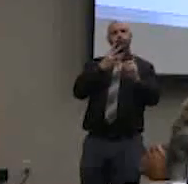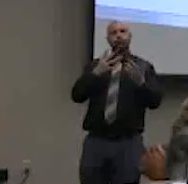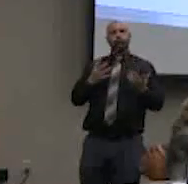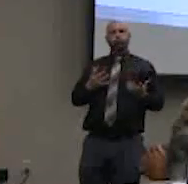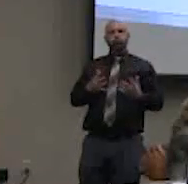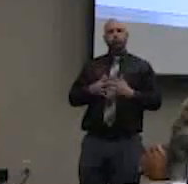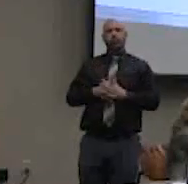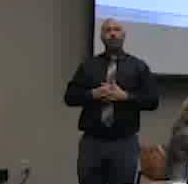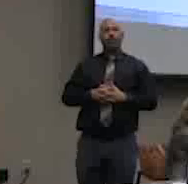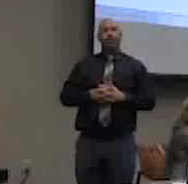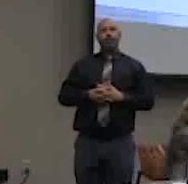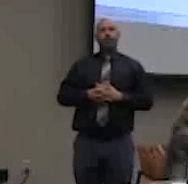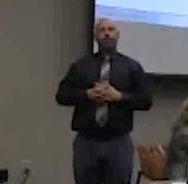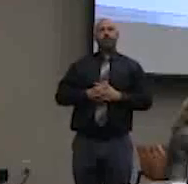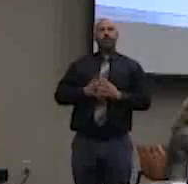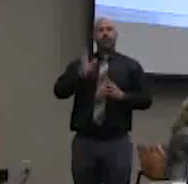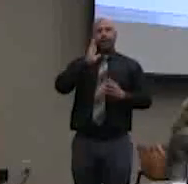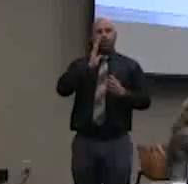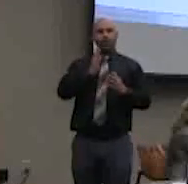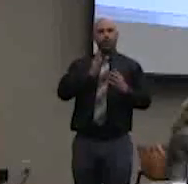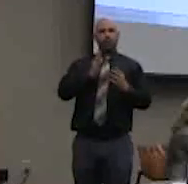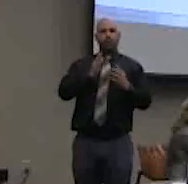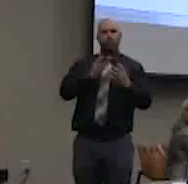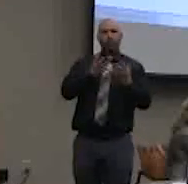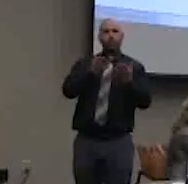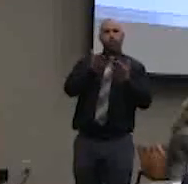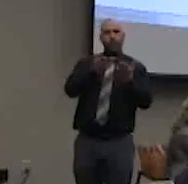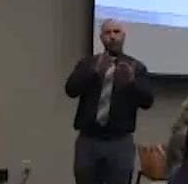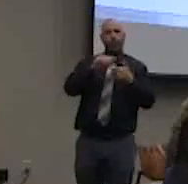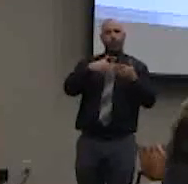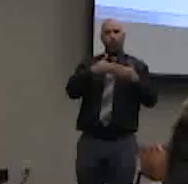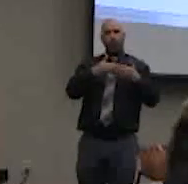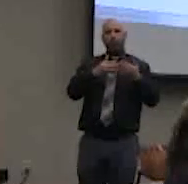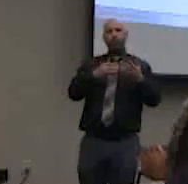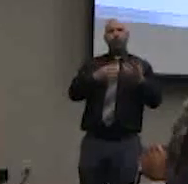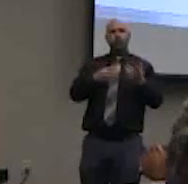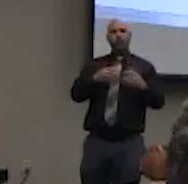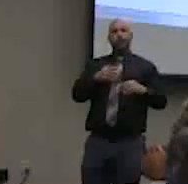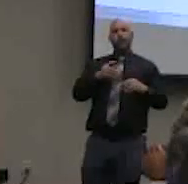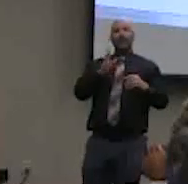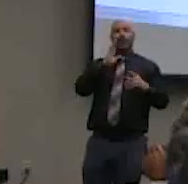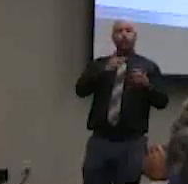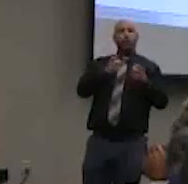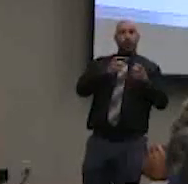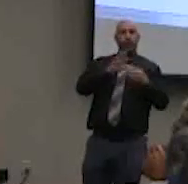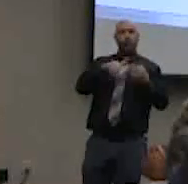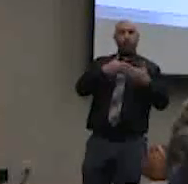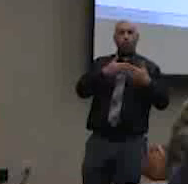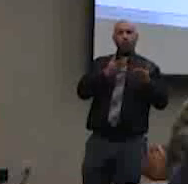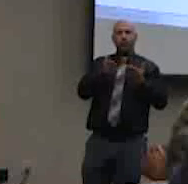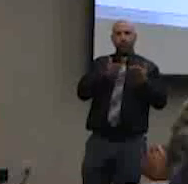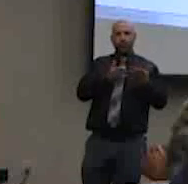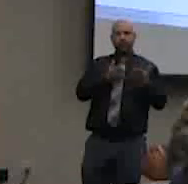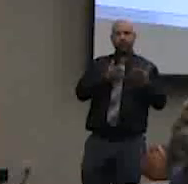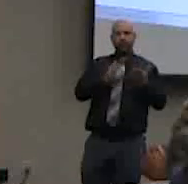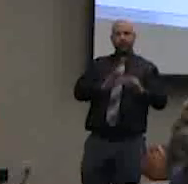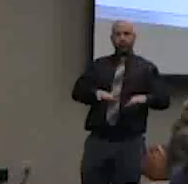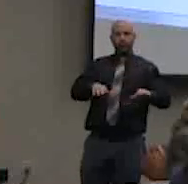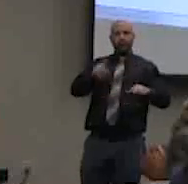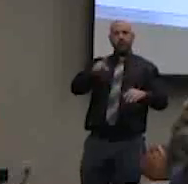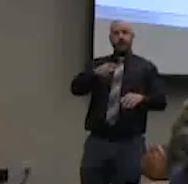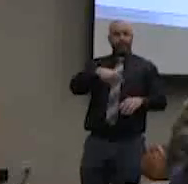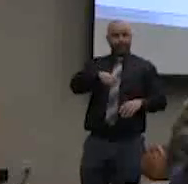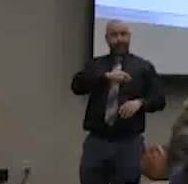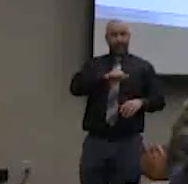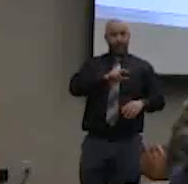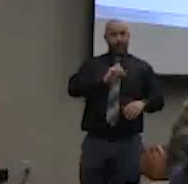cover all the services that that families with young children are going to need because these children are our future just as much as the children